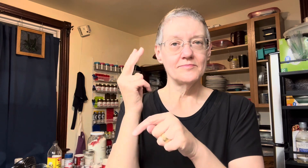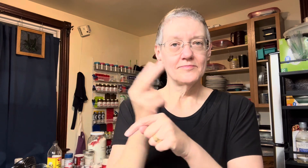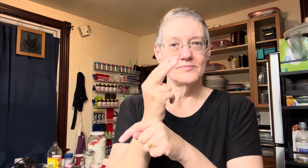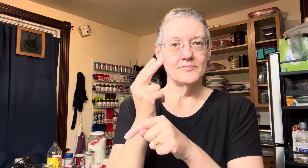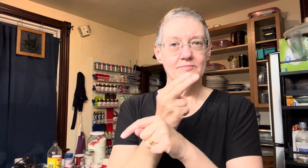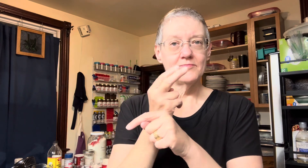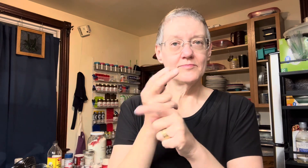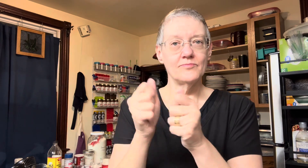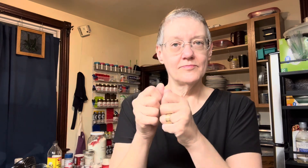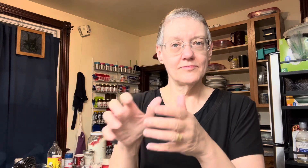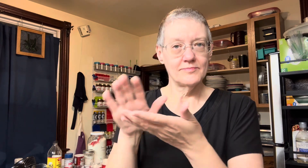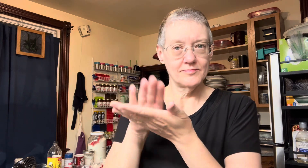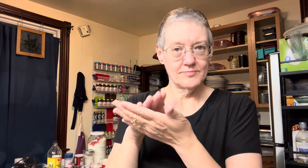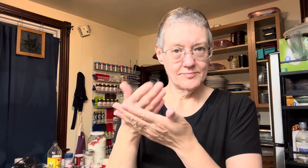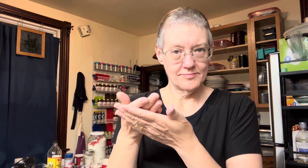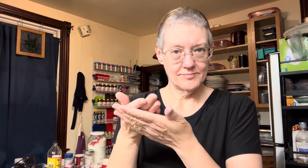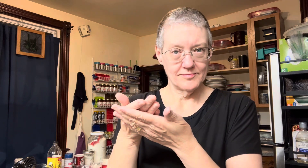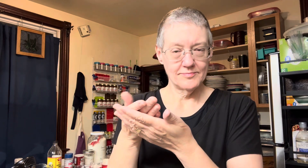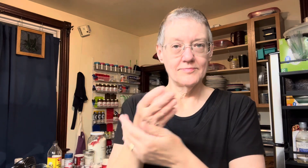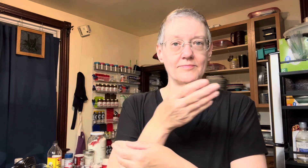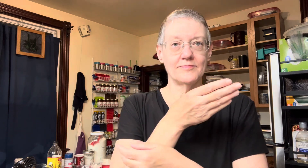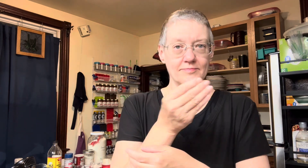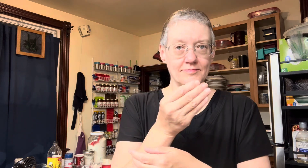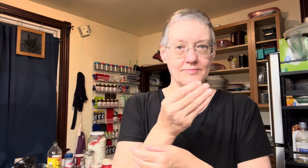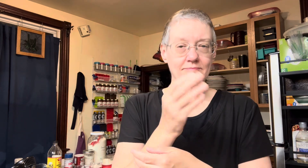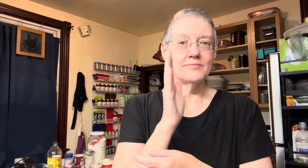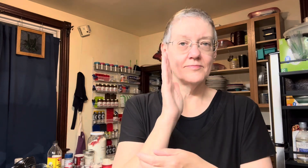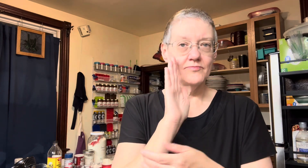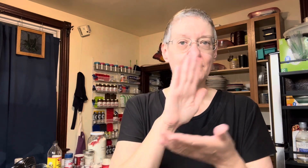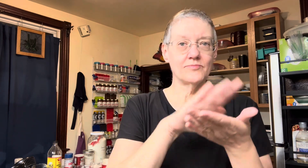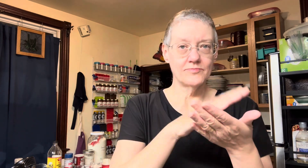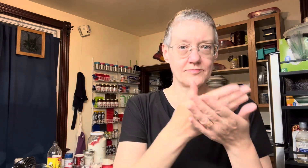this is the best dough if you're going to use them to make